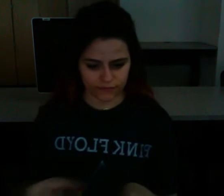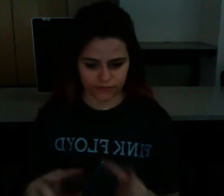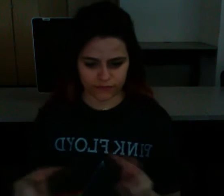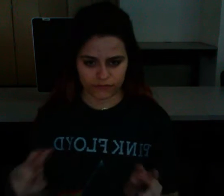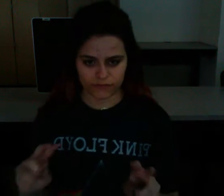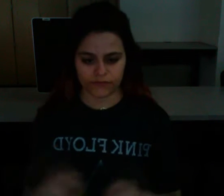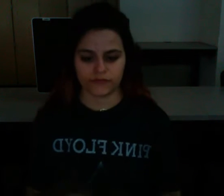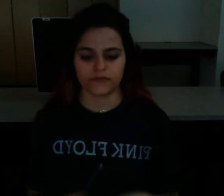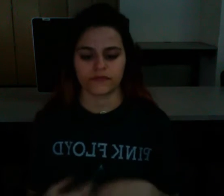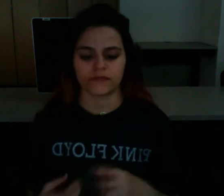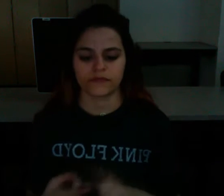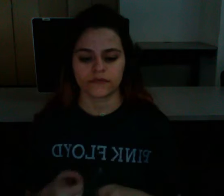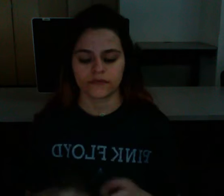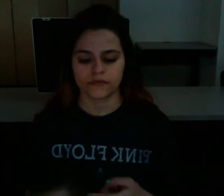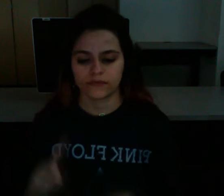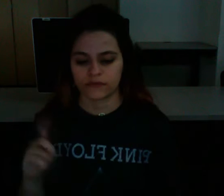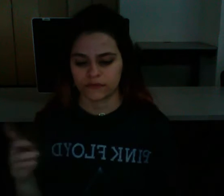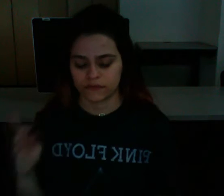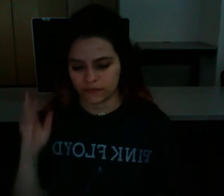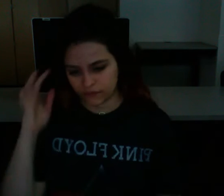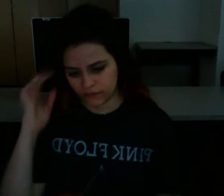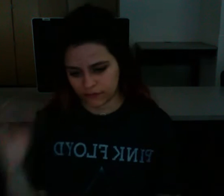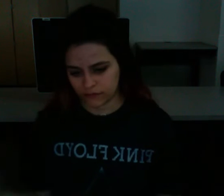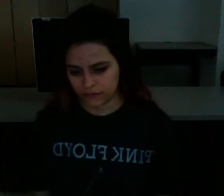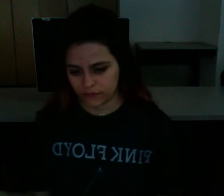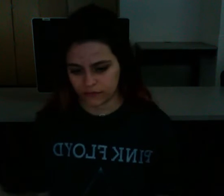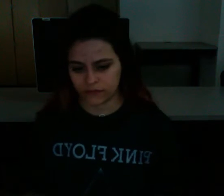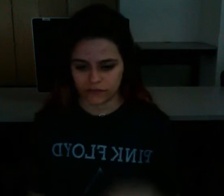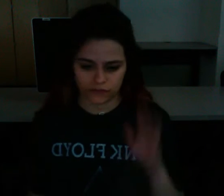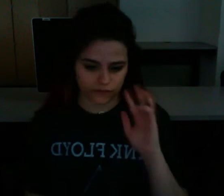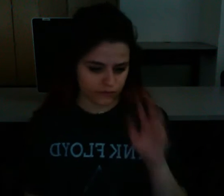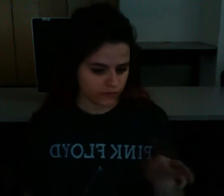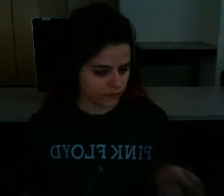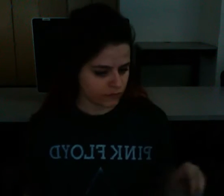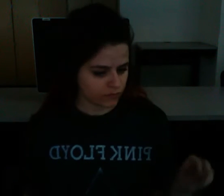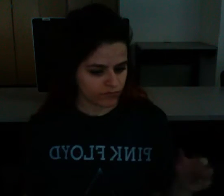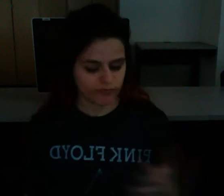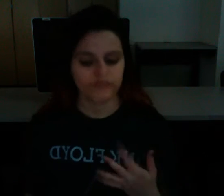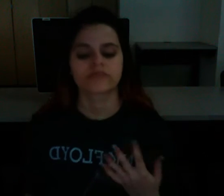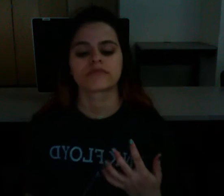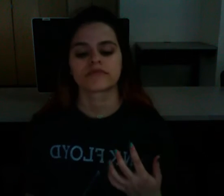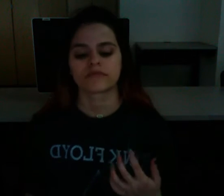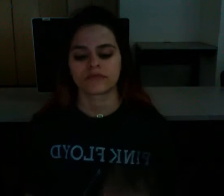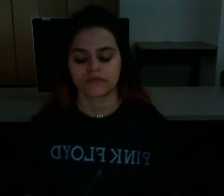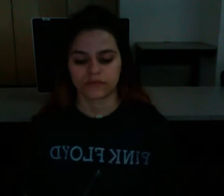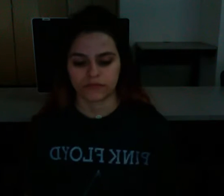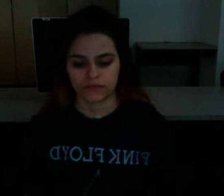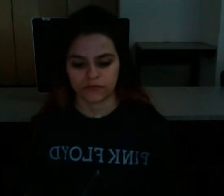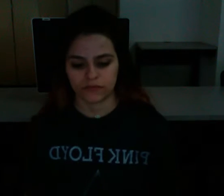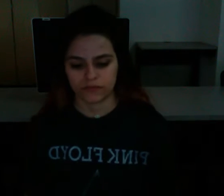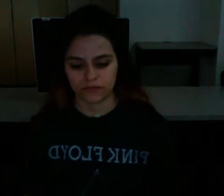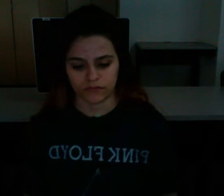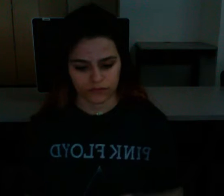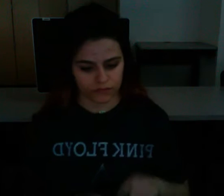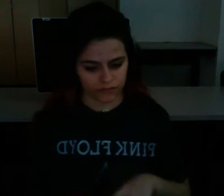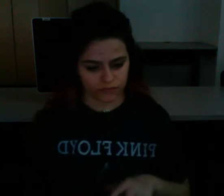do with registering two different colors. So let's say I was wanting to print this yellow star over